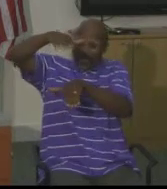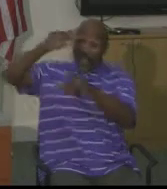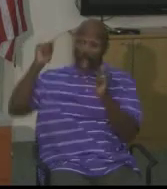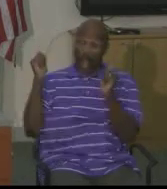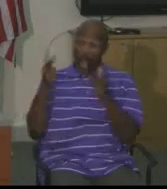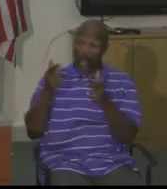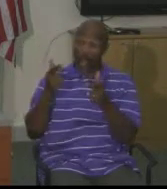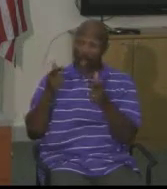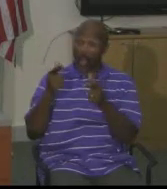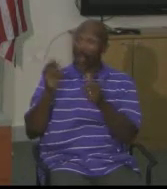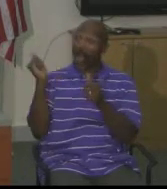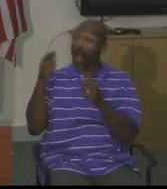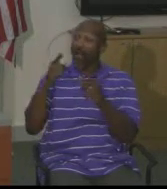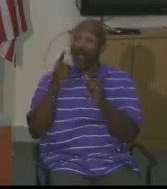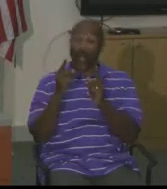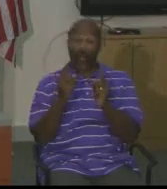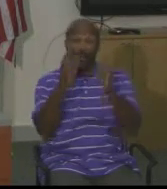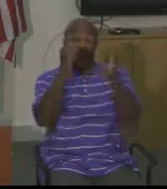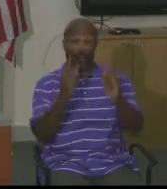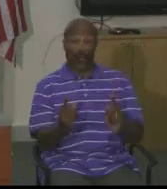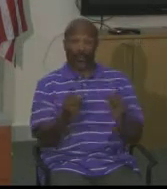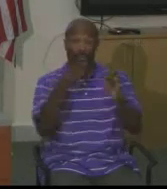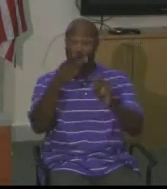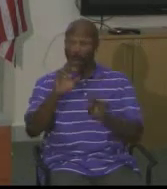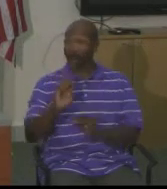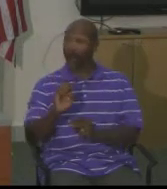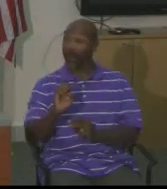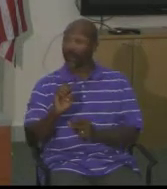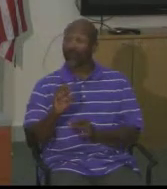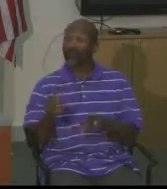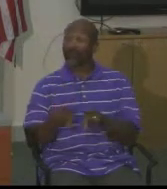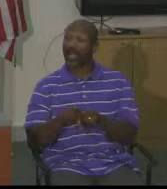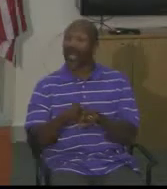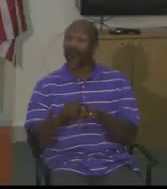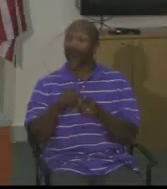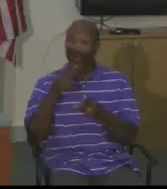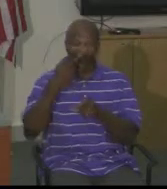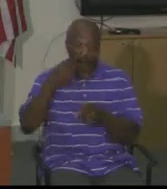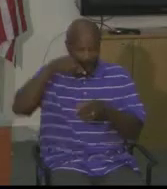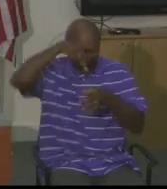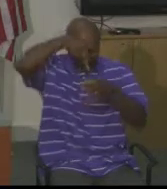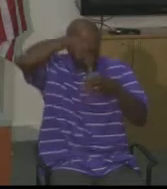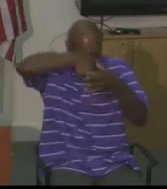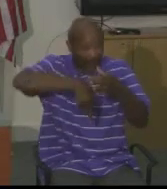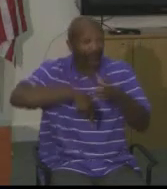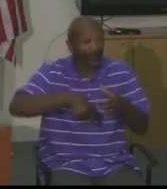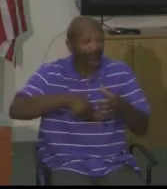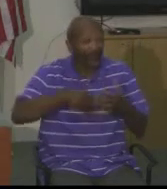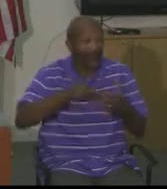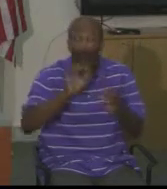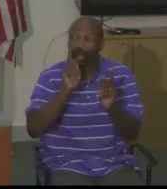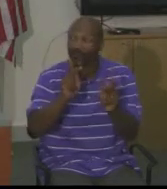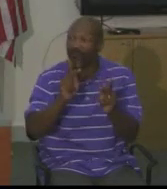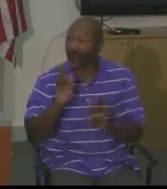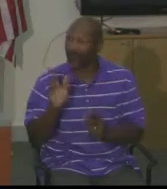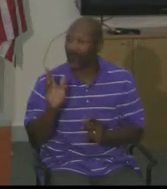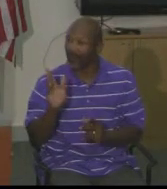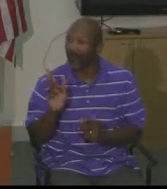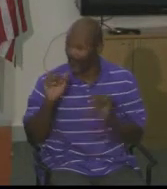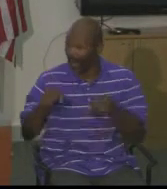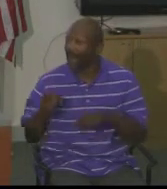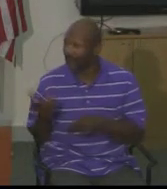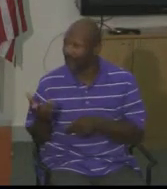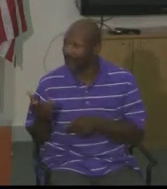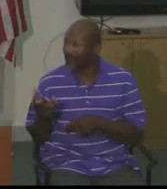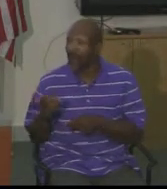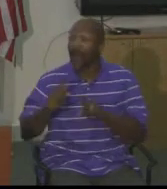the hole patterns that show up on this one also show up there. So the screw holes will go down.